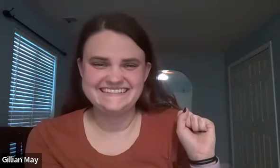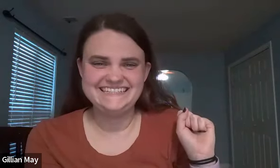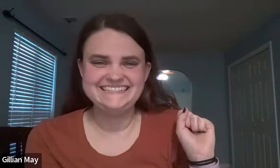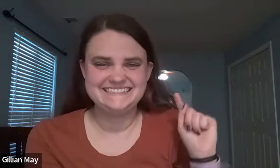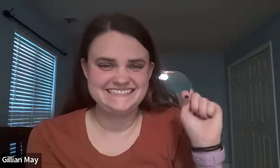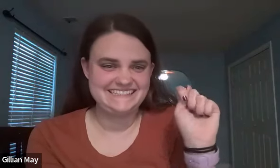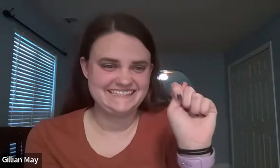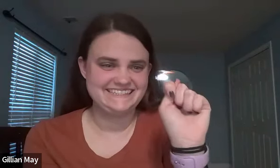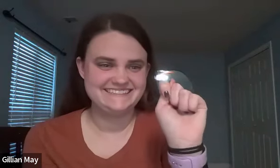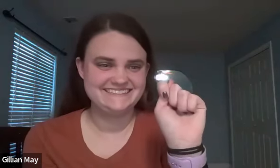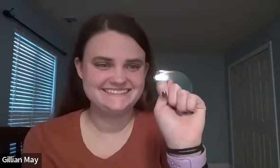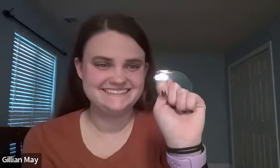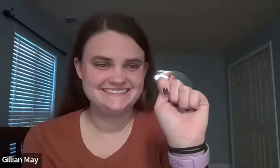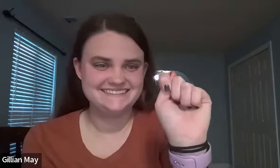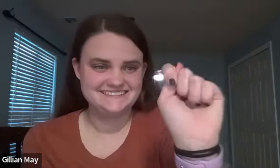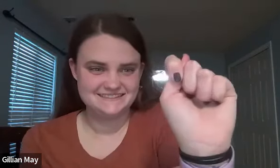Good. T.